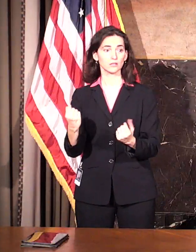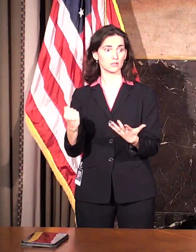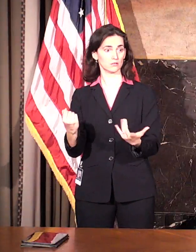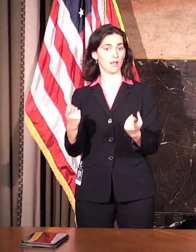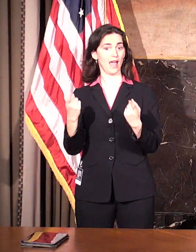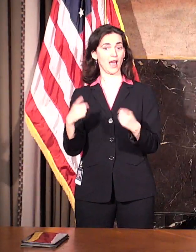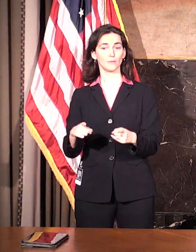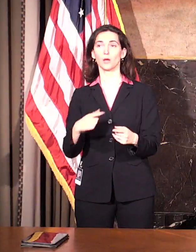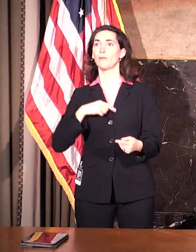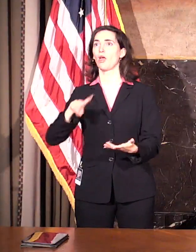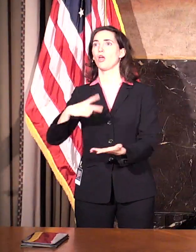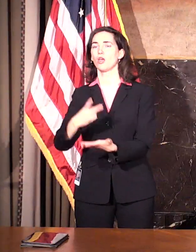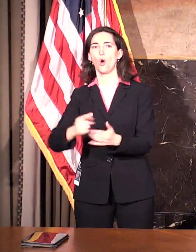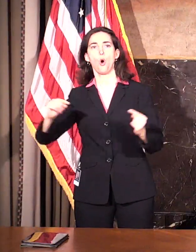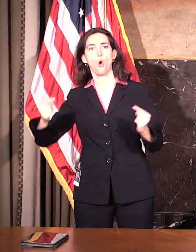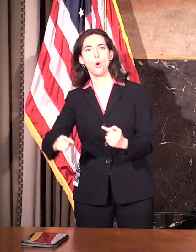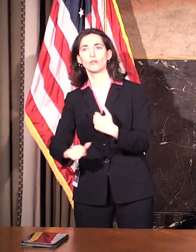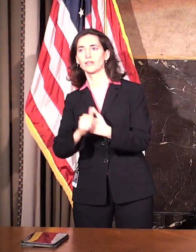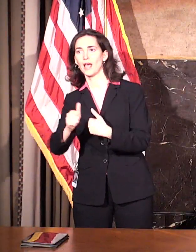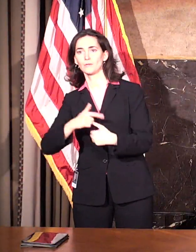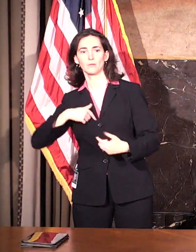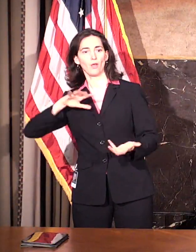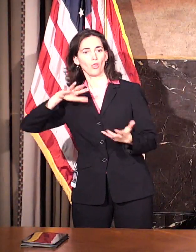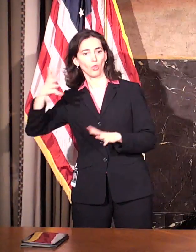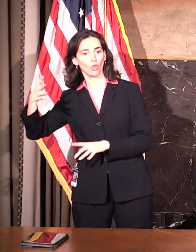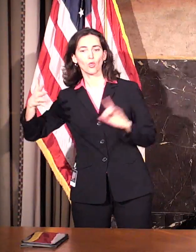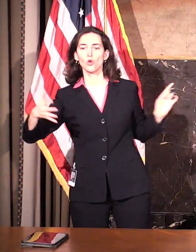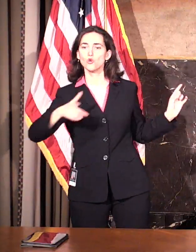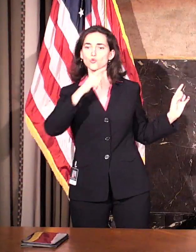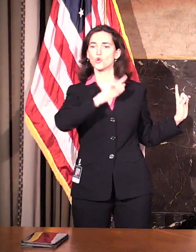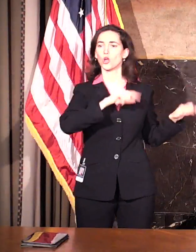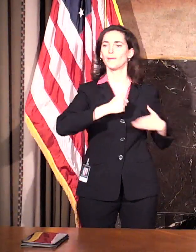way in order to come out and try to render assistance to you.